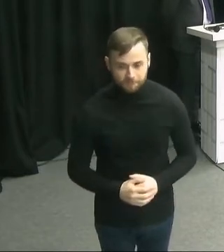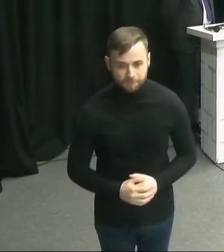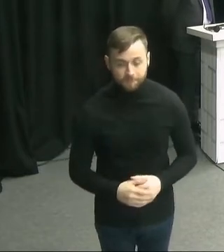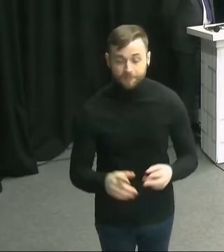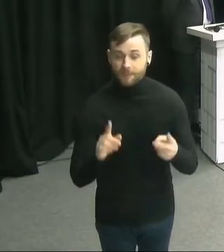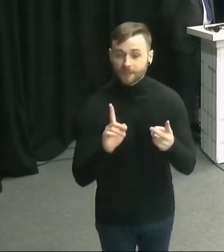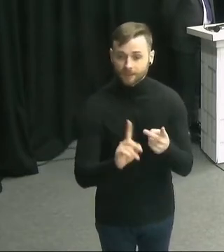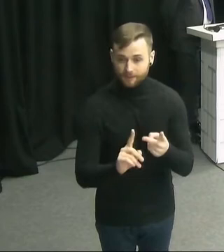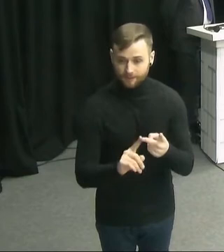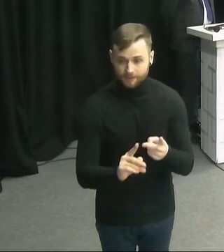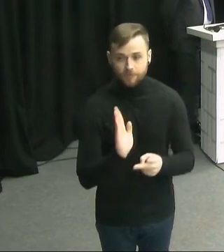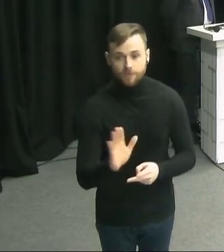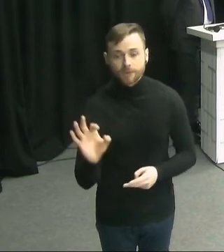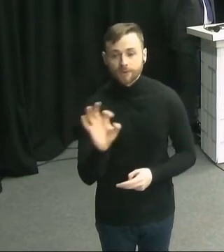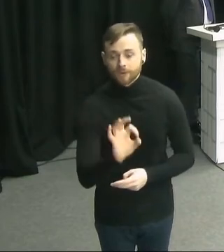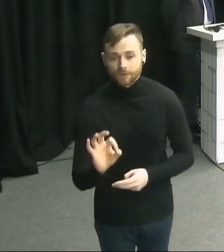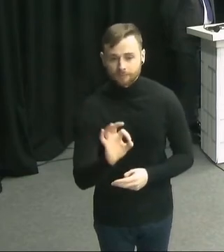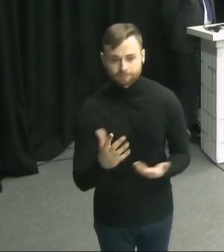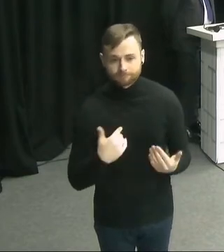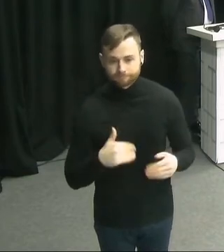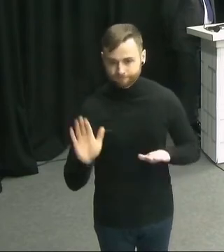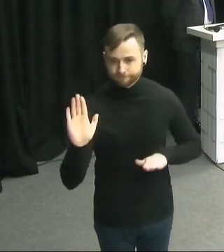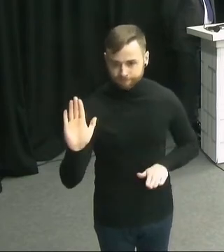And then the candidates will be kindly asked to finish.